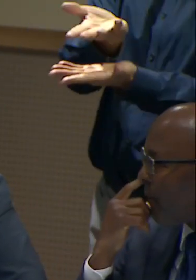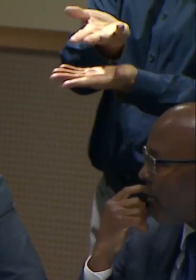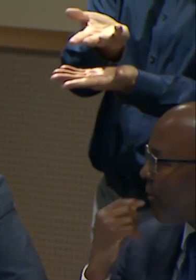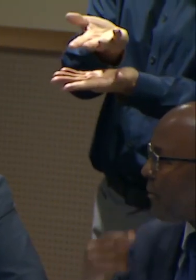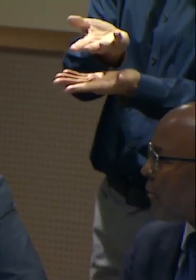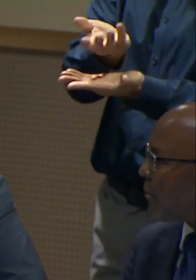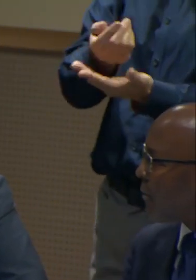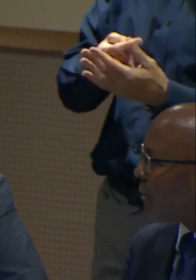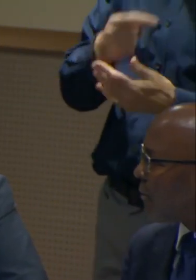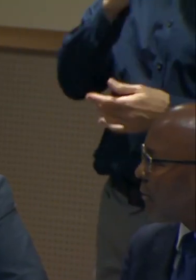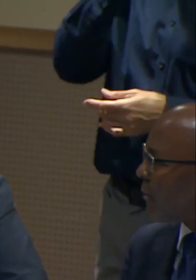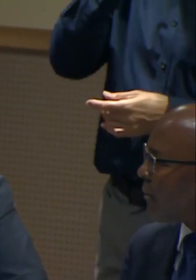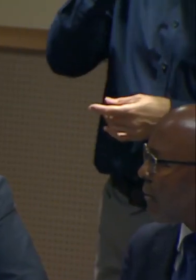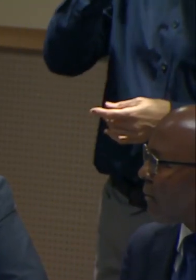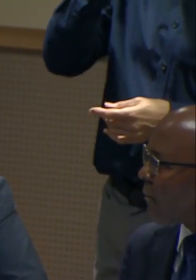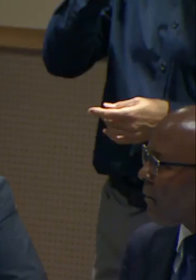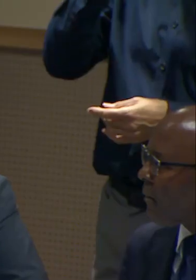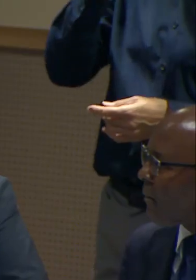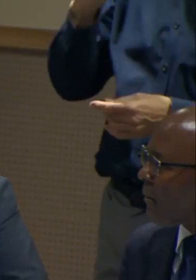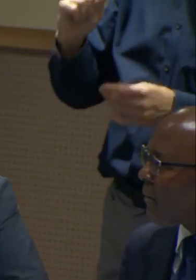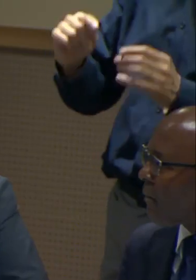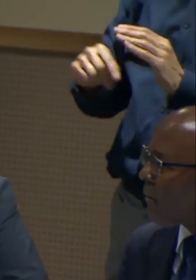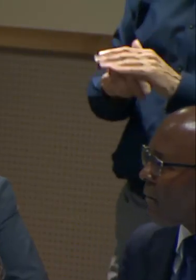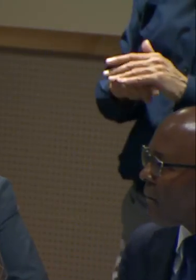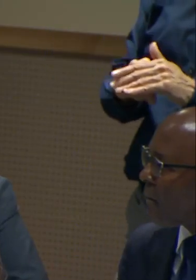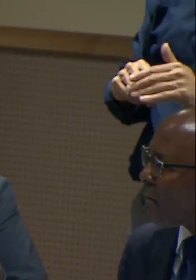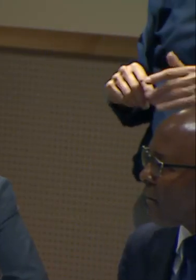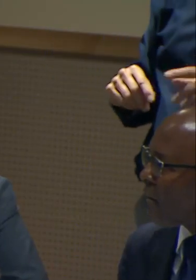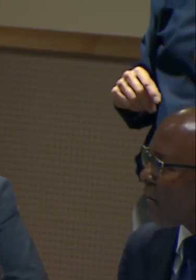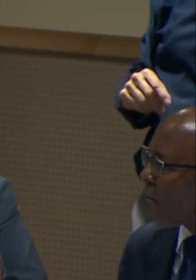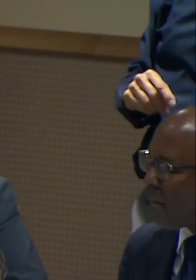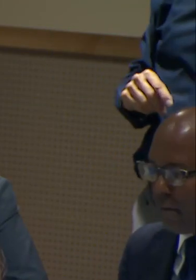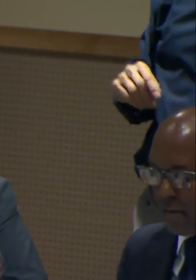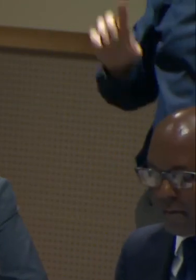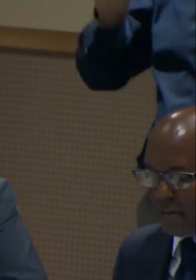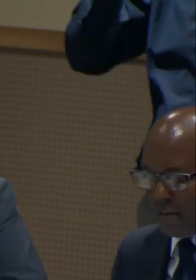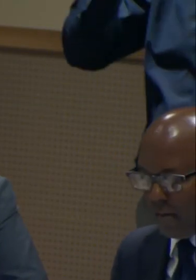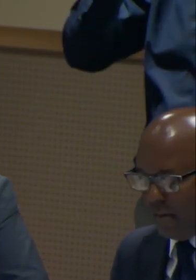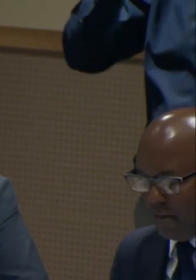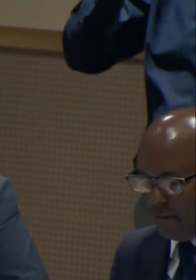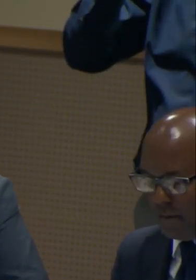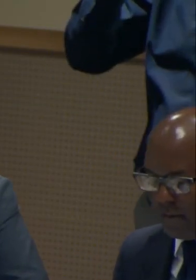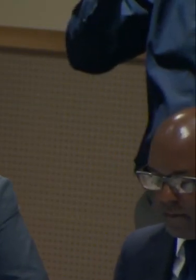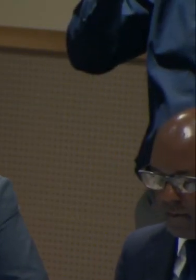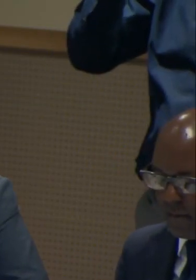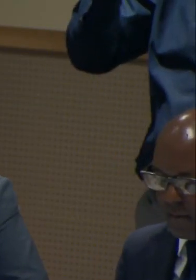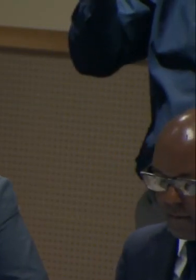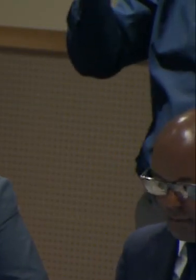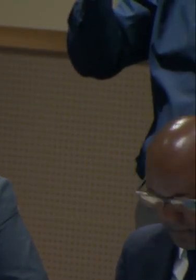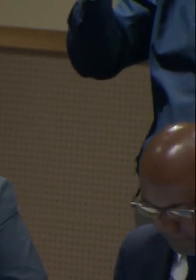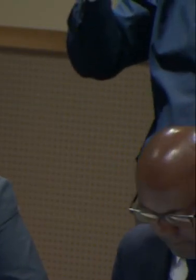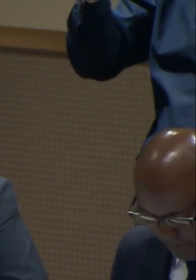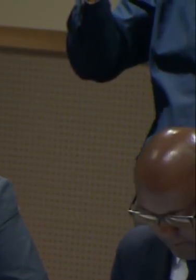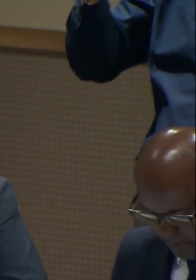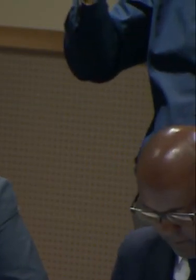to Deborah Borch, who is Deputy Ambassador for